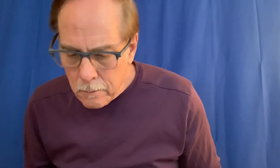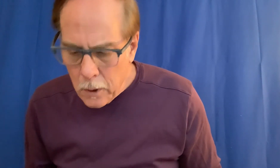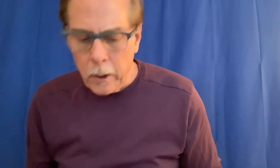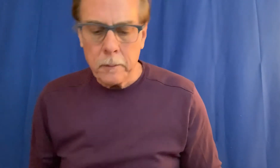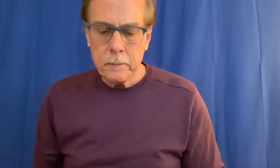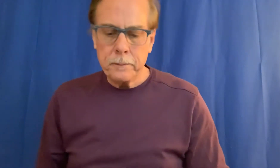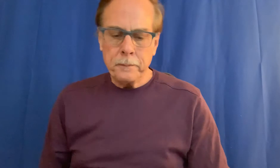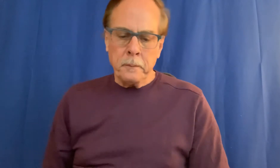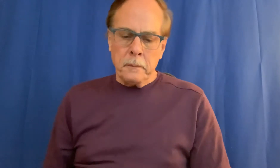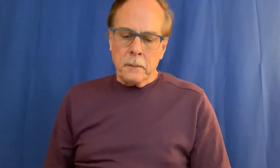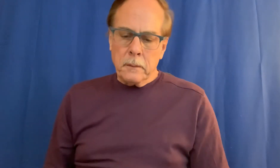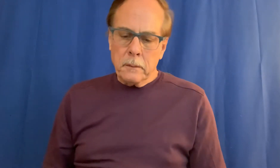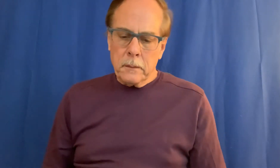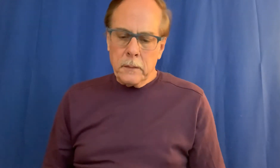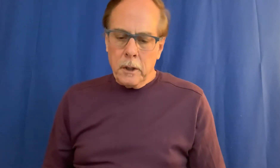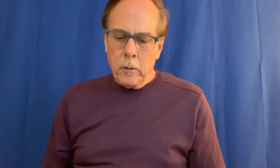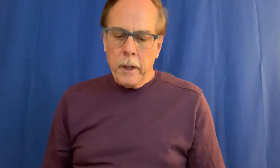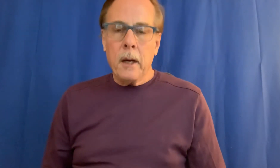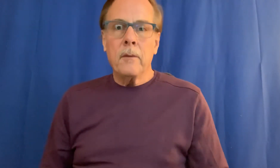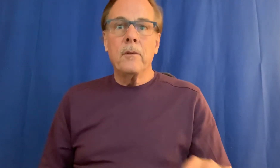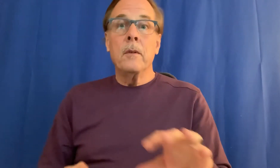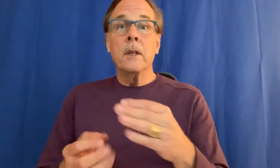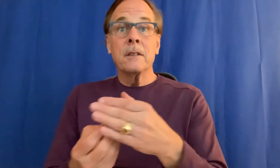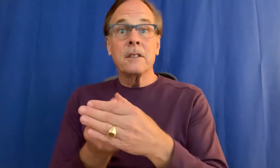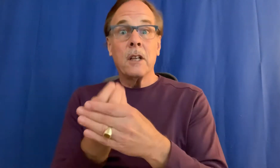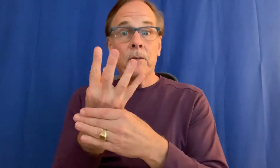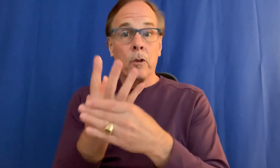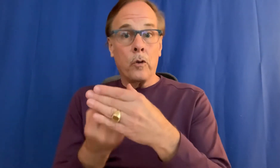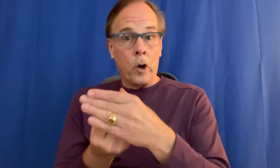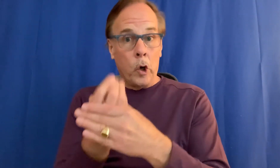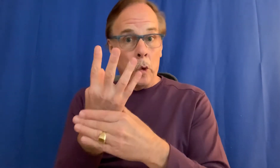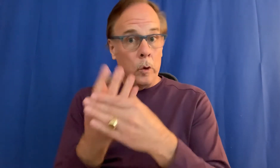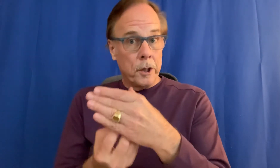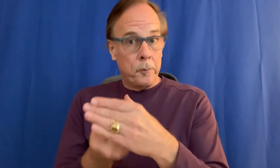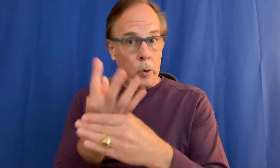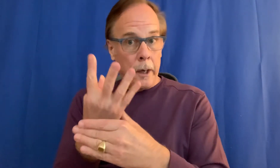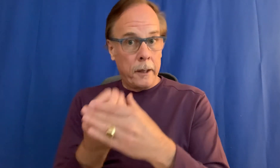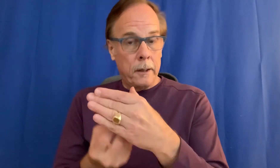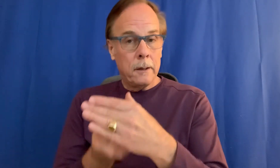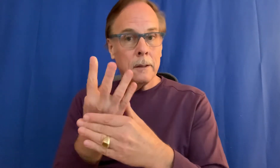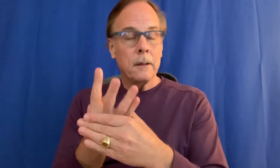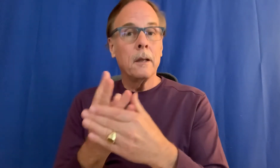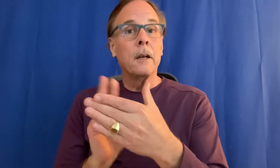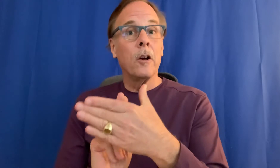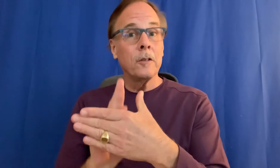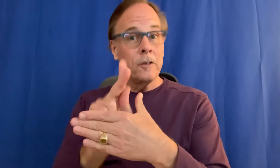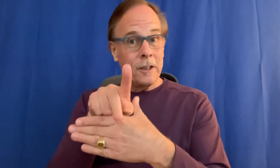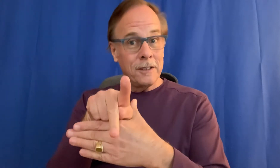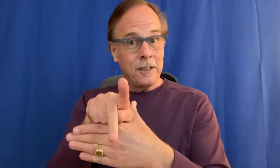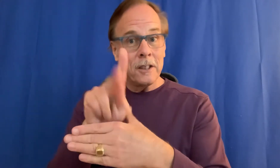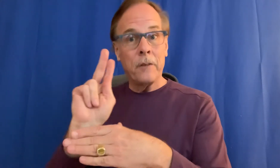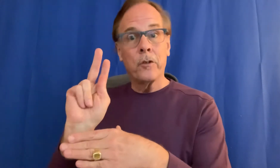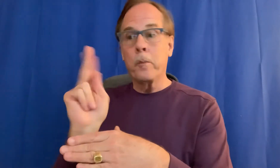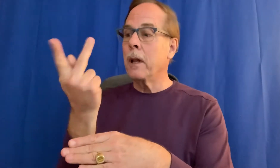Okay. Here we have, this is a sign for grow or spring, and this is the sign for